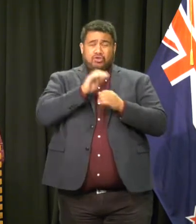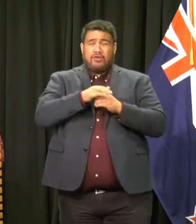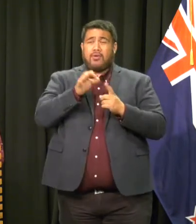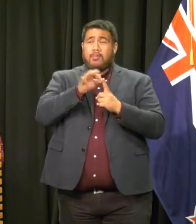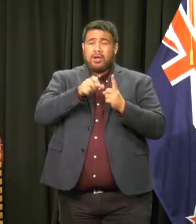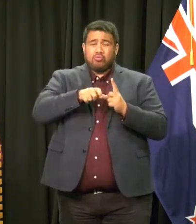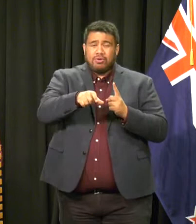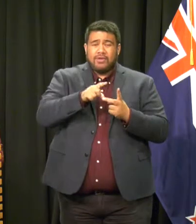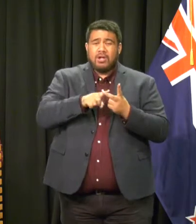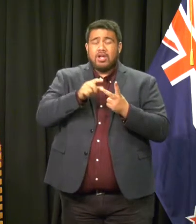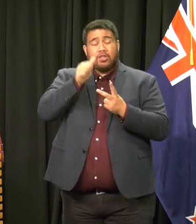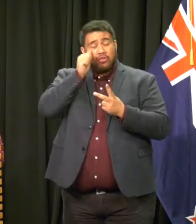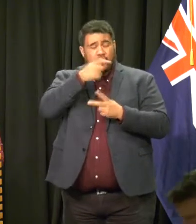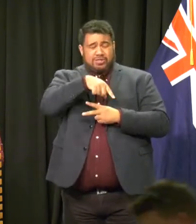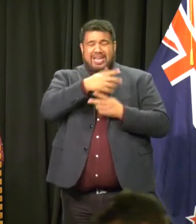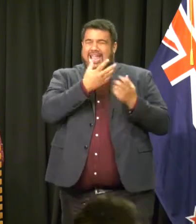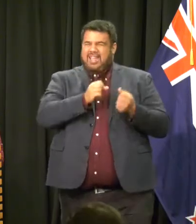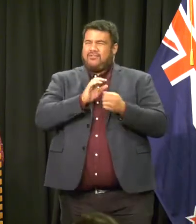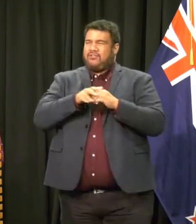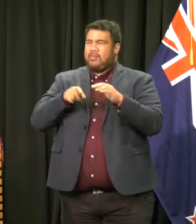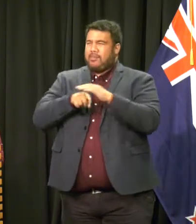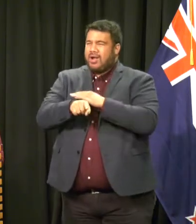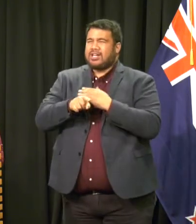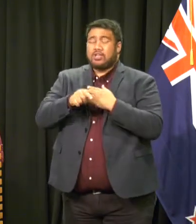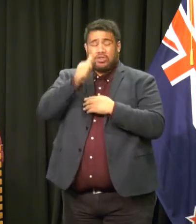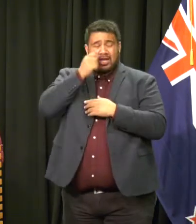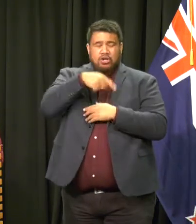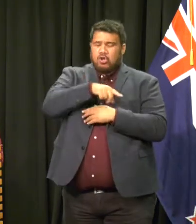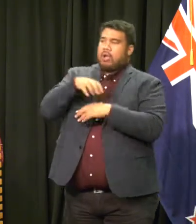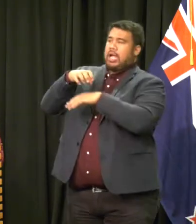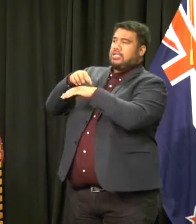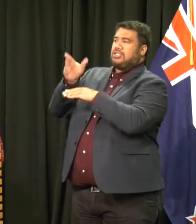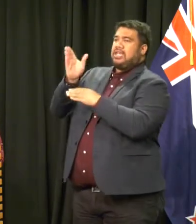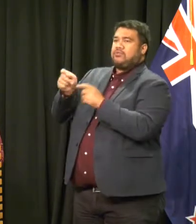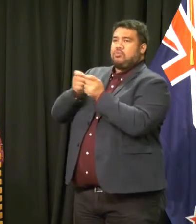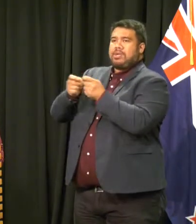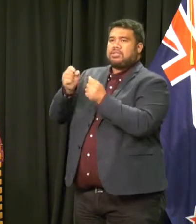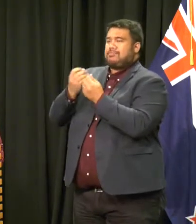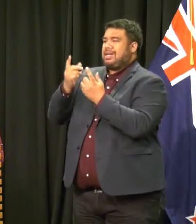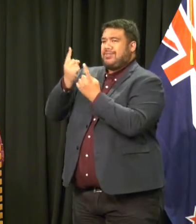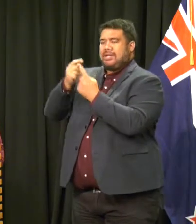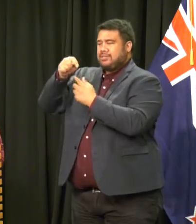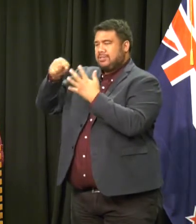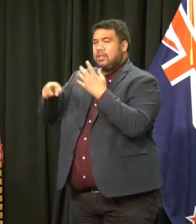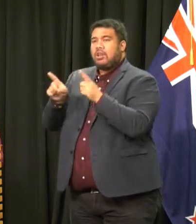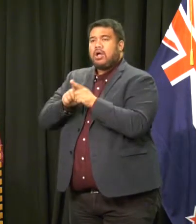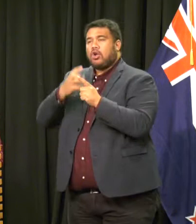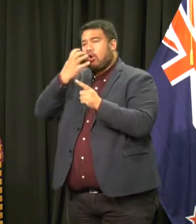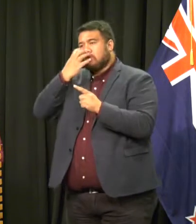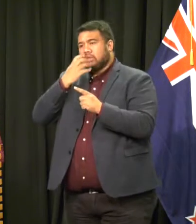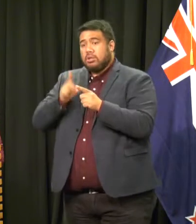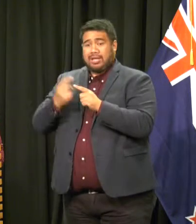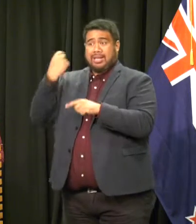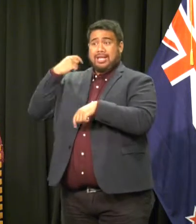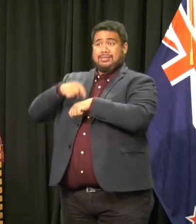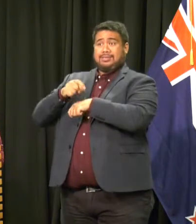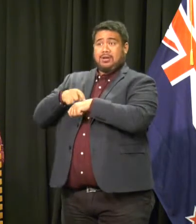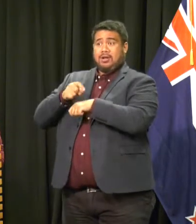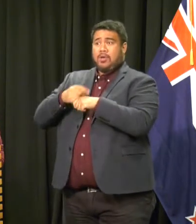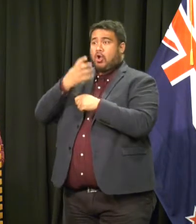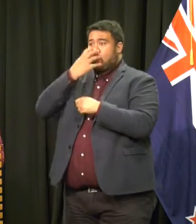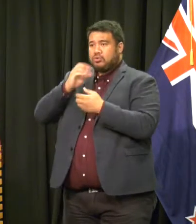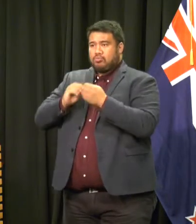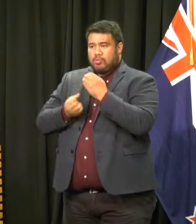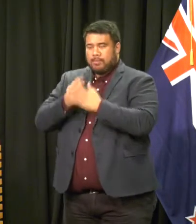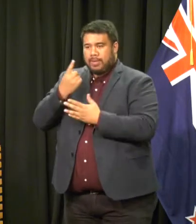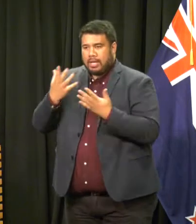River, that there are a number of factors that the agency had to manage, and in that case it was the oxygen levels. They found the fault that contributed to that